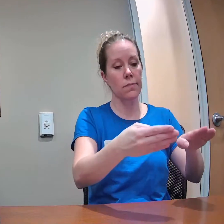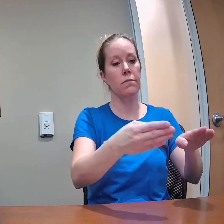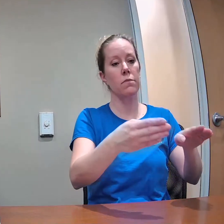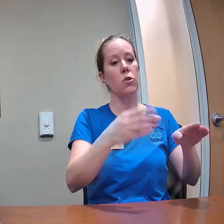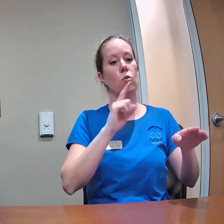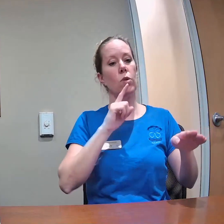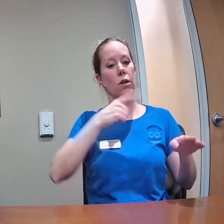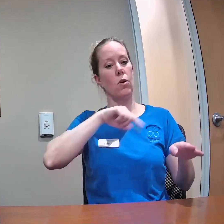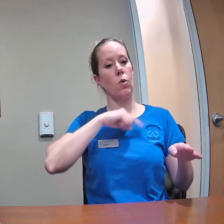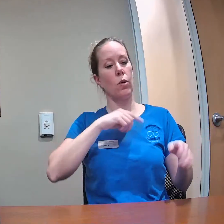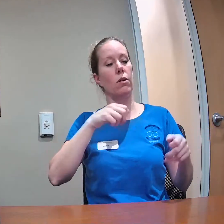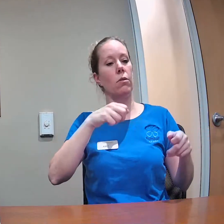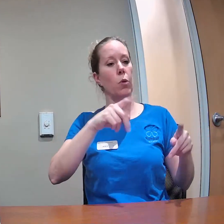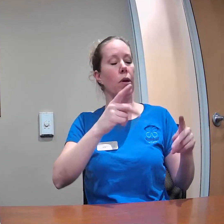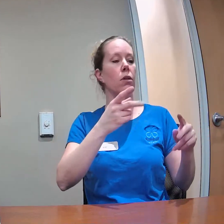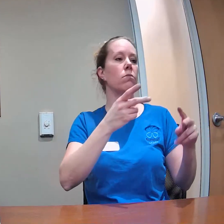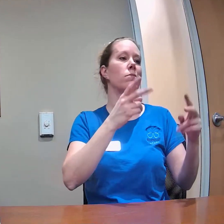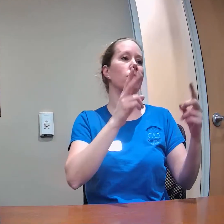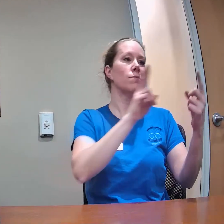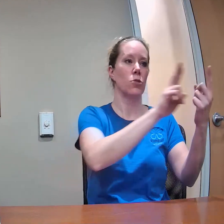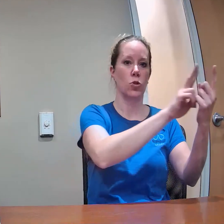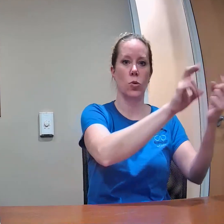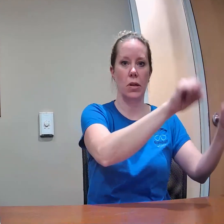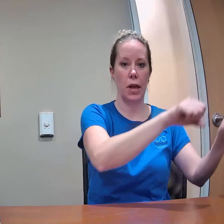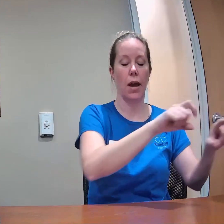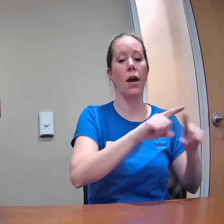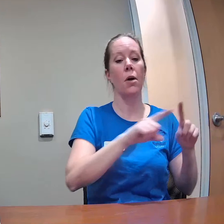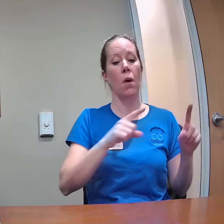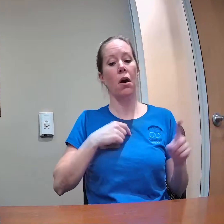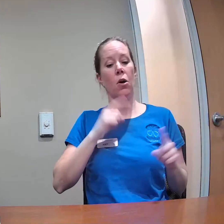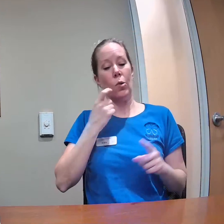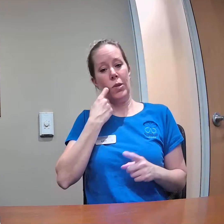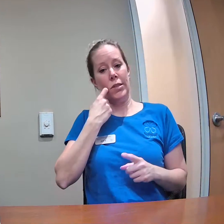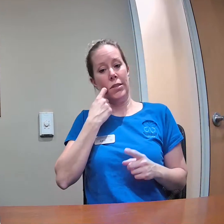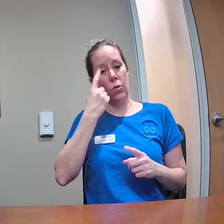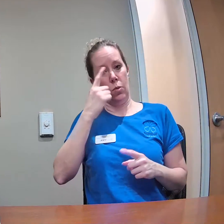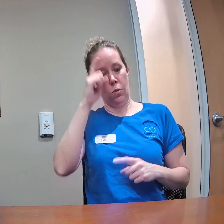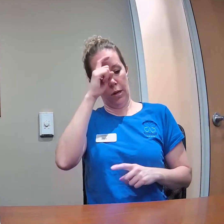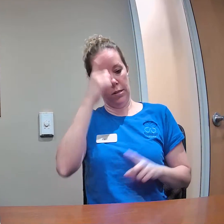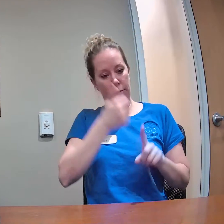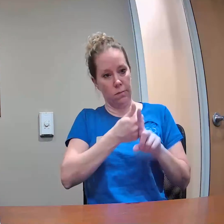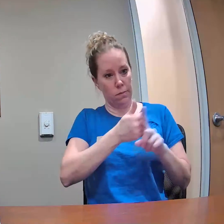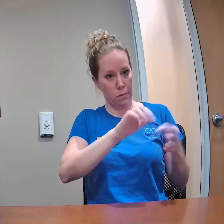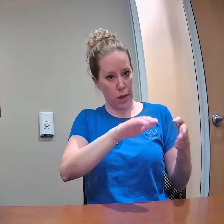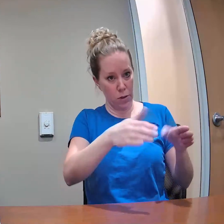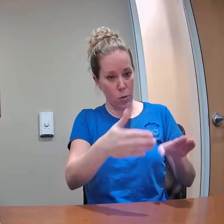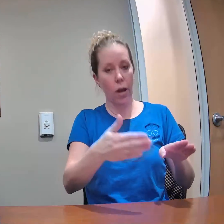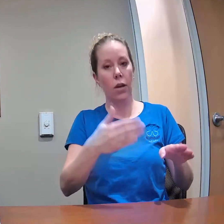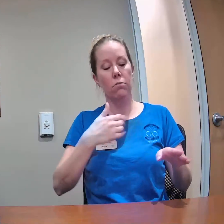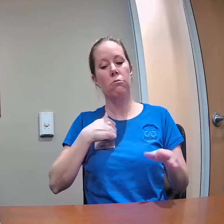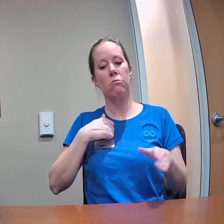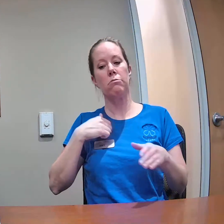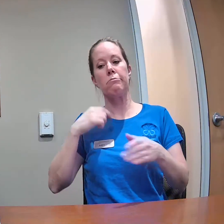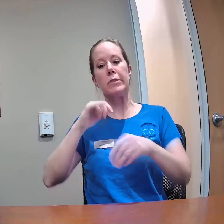care resident and we were able to accommodate the family and they were able to spend their time with their loved one.